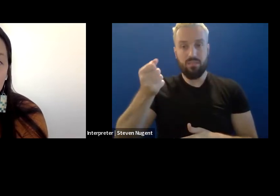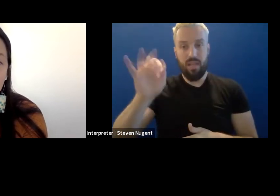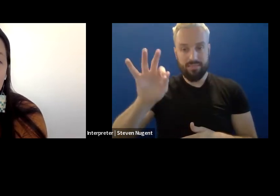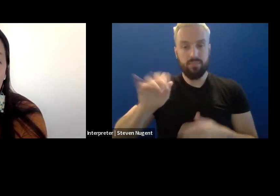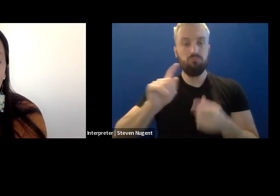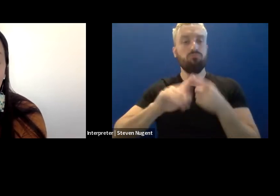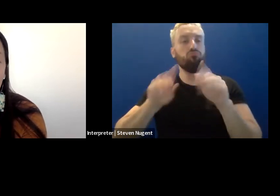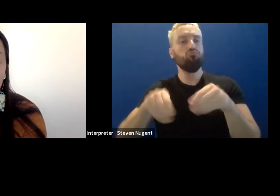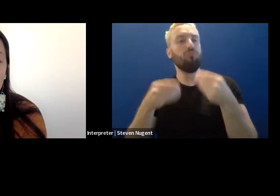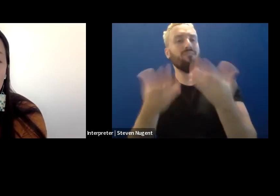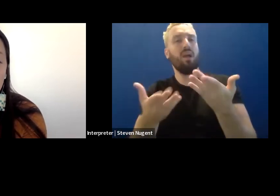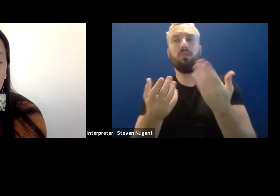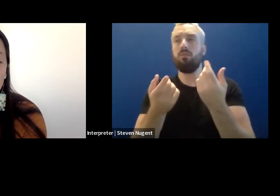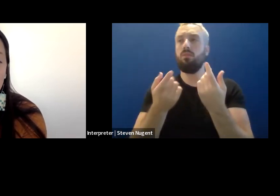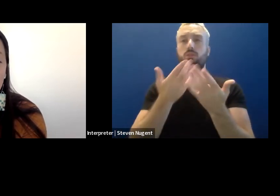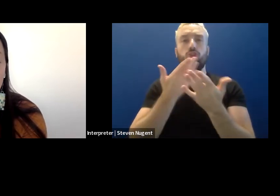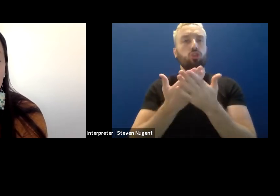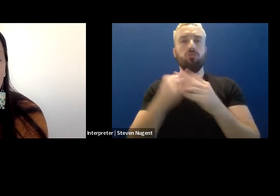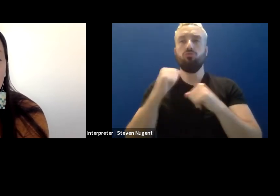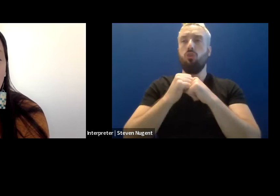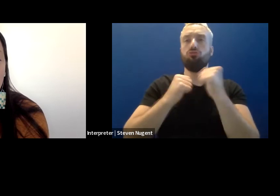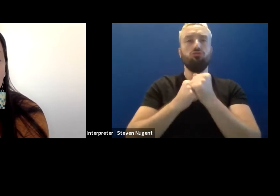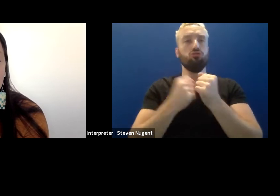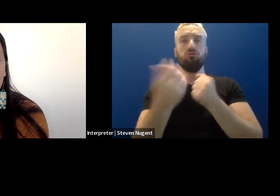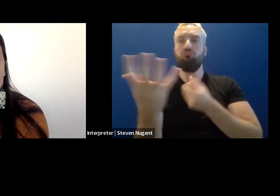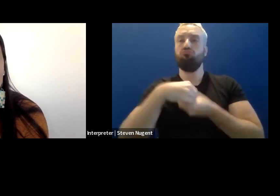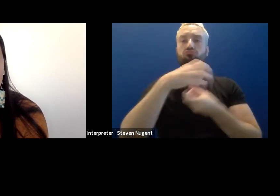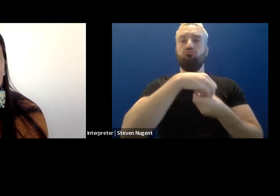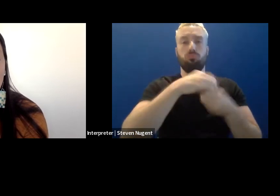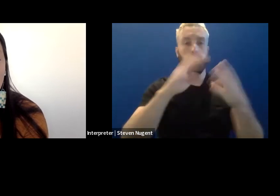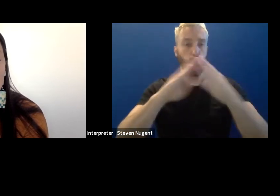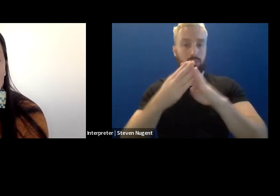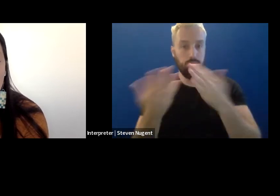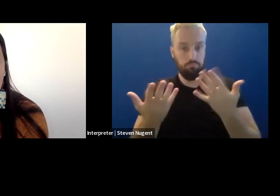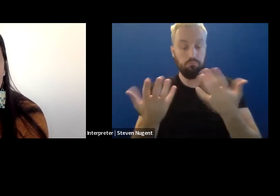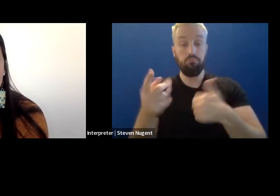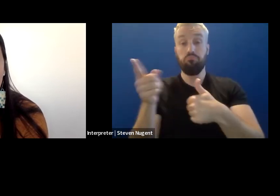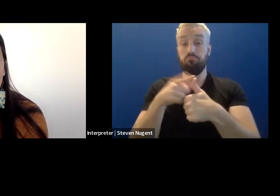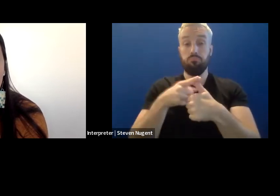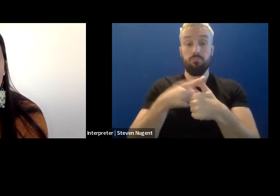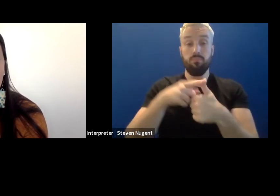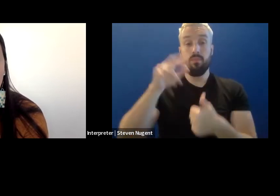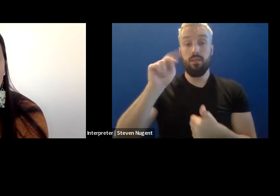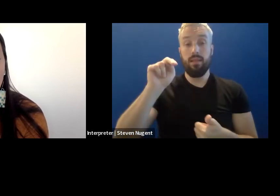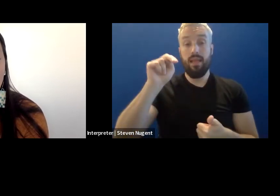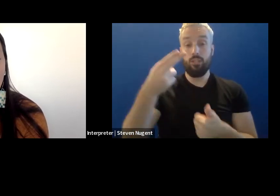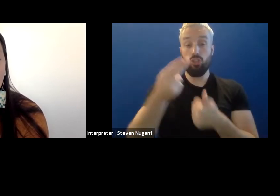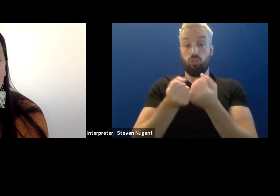an infrastructure for community engagement. Those projects include the